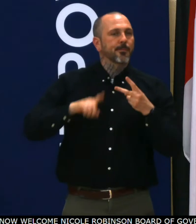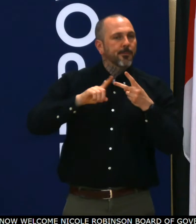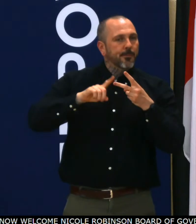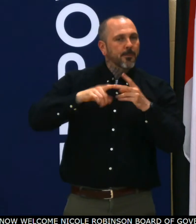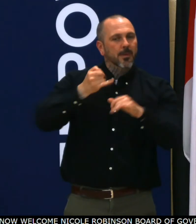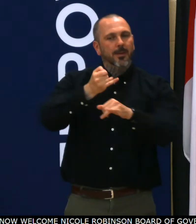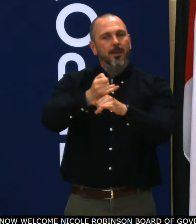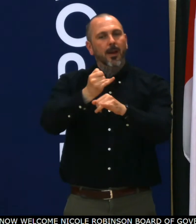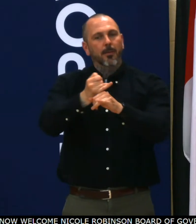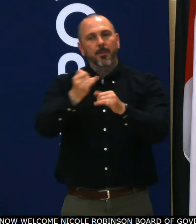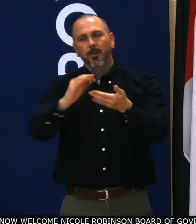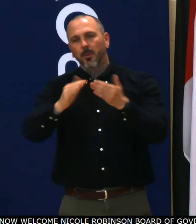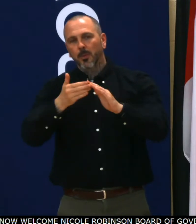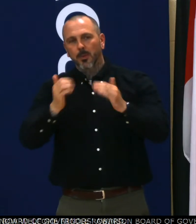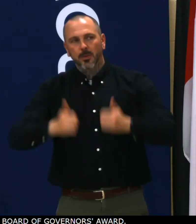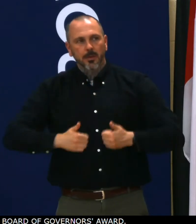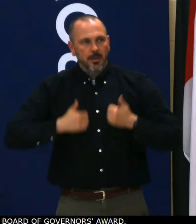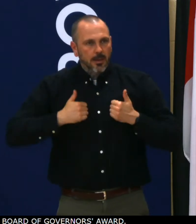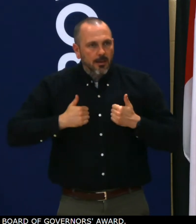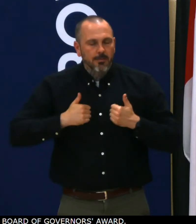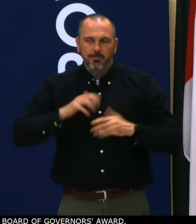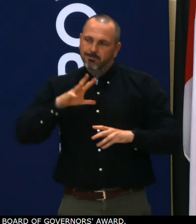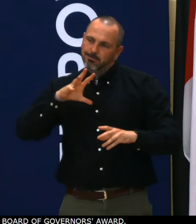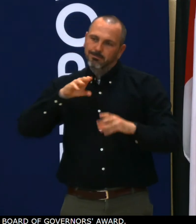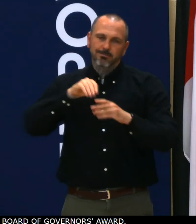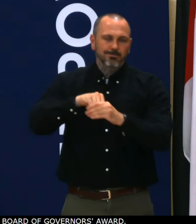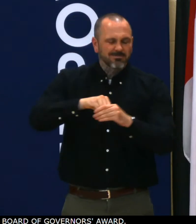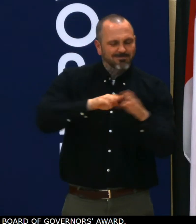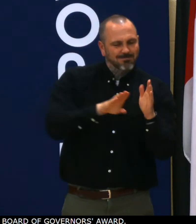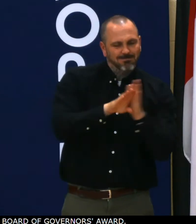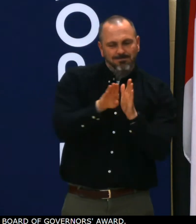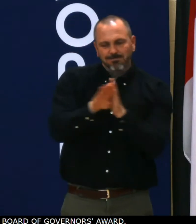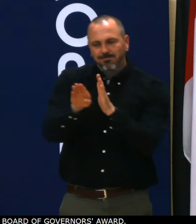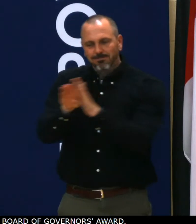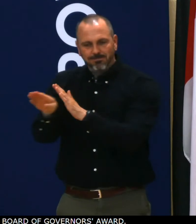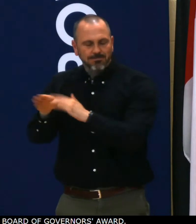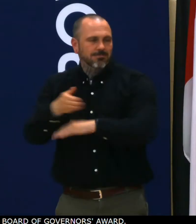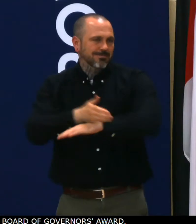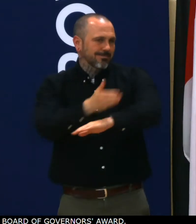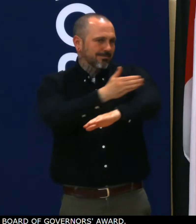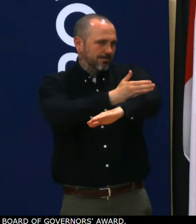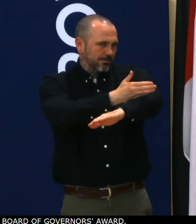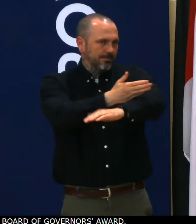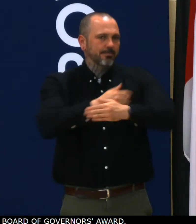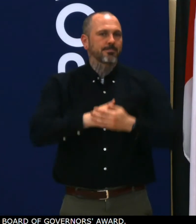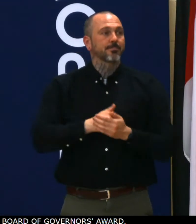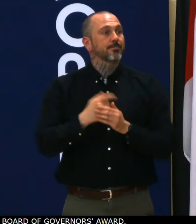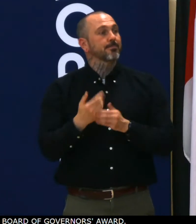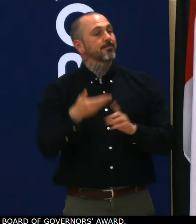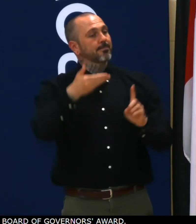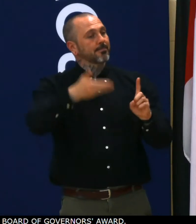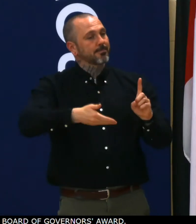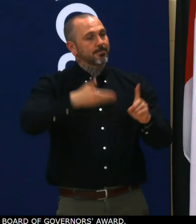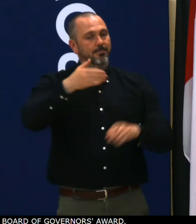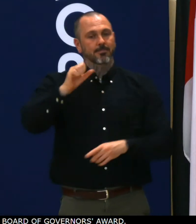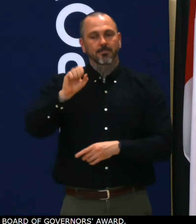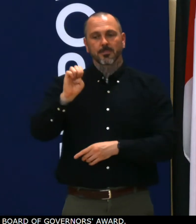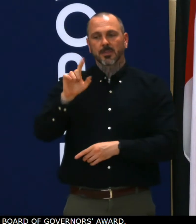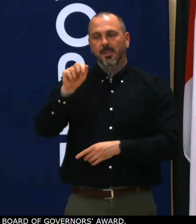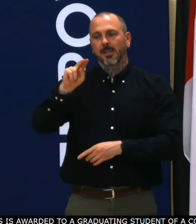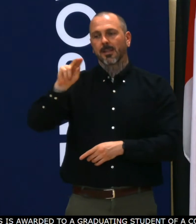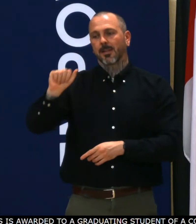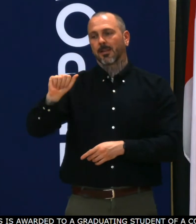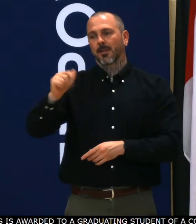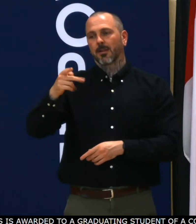to campus and/or communities activities. The recipient is Selena Herbers,